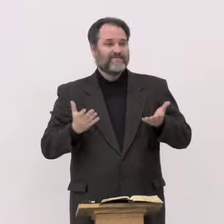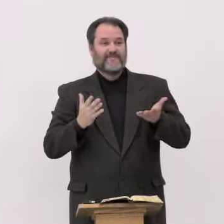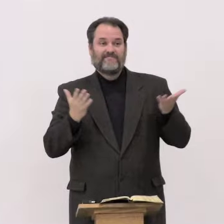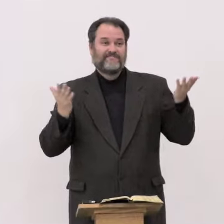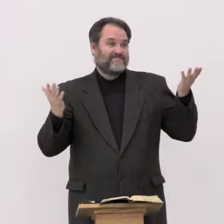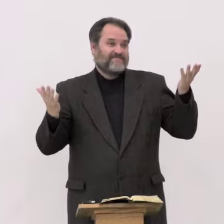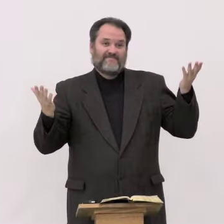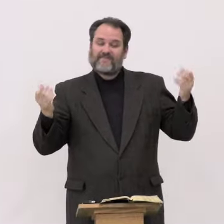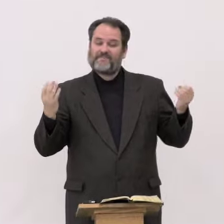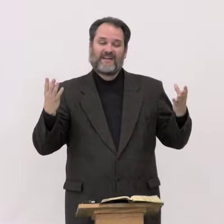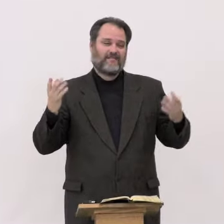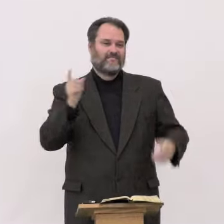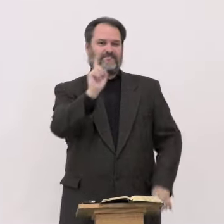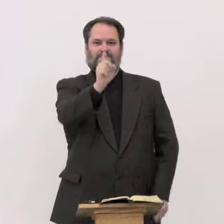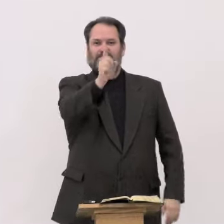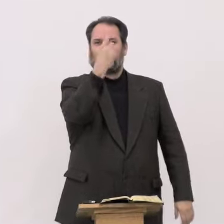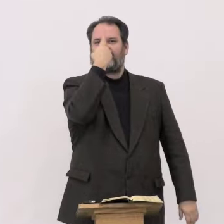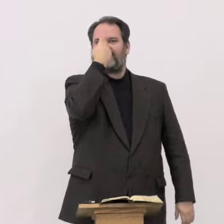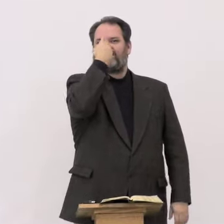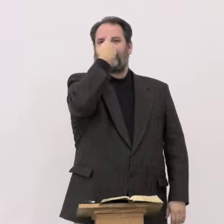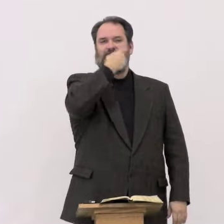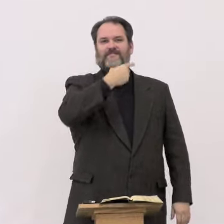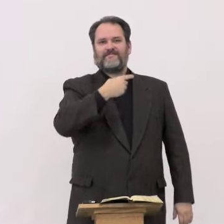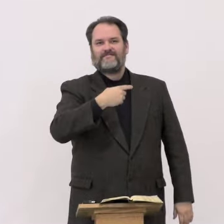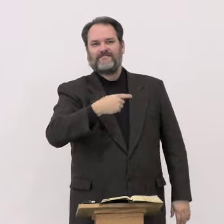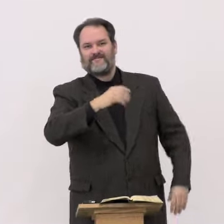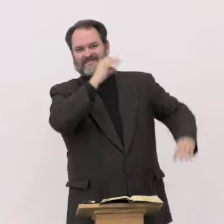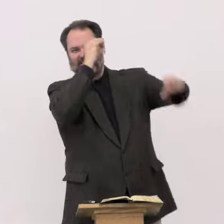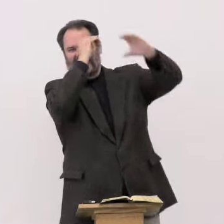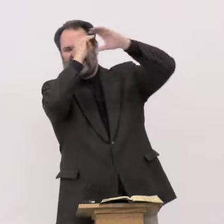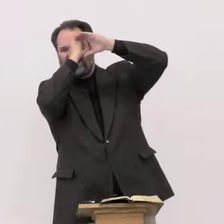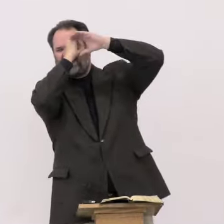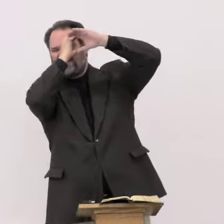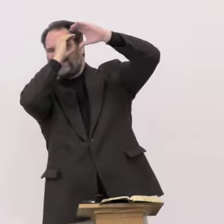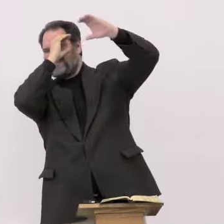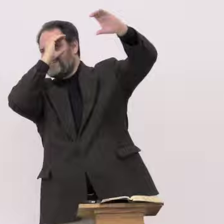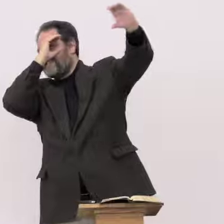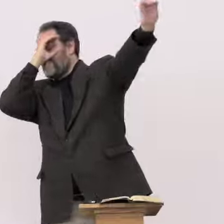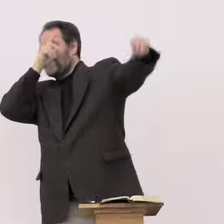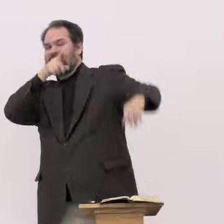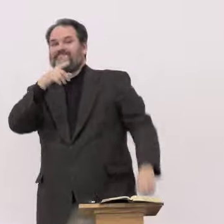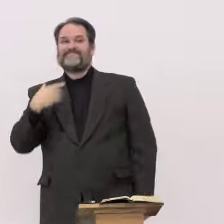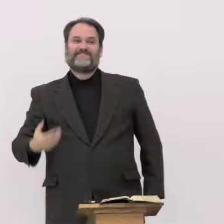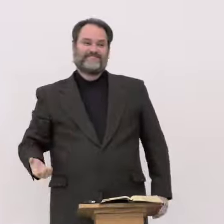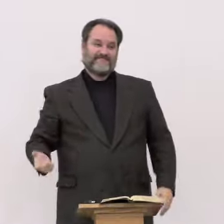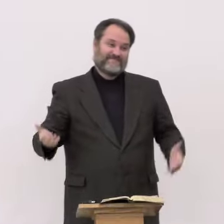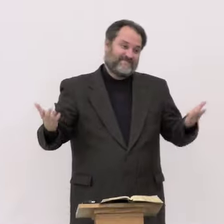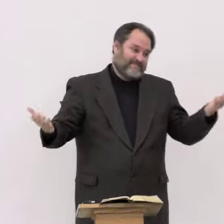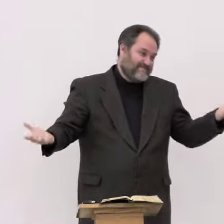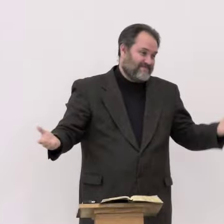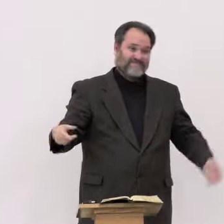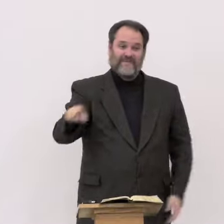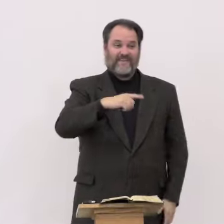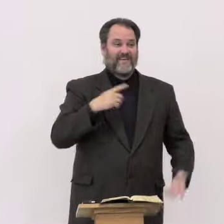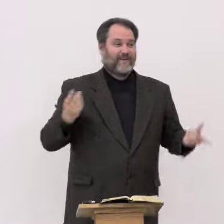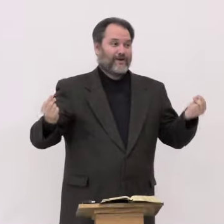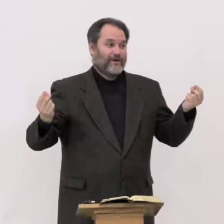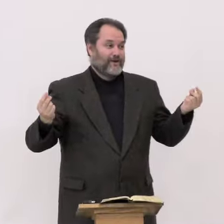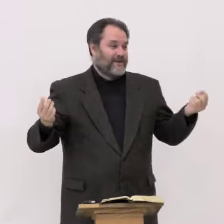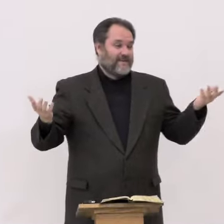think, but there's many people that do that. That are being hypocrites, that tell people to do